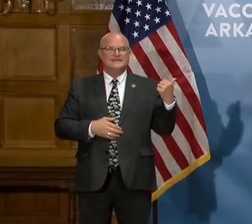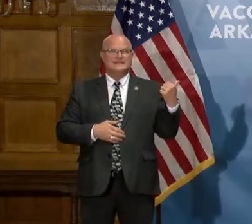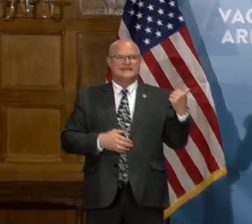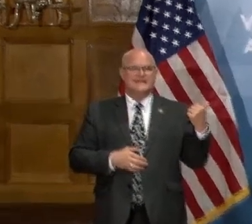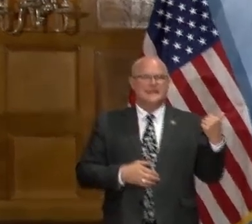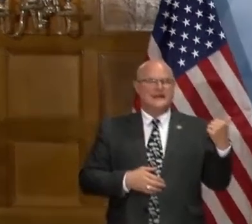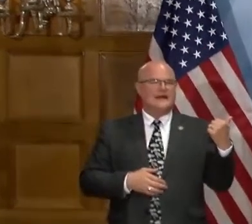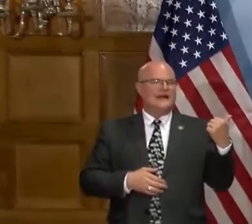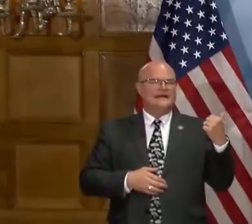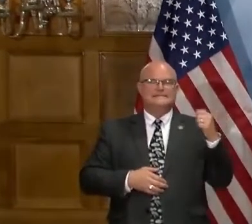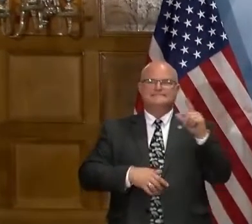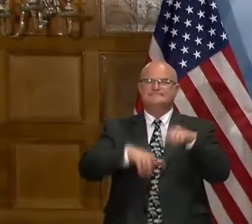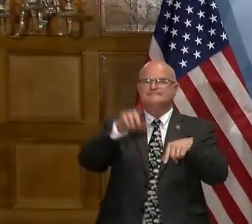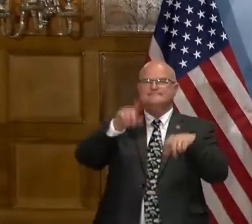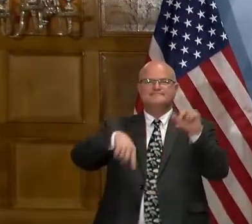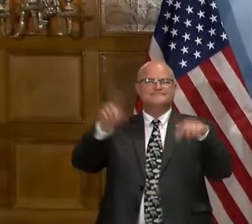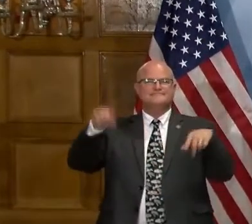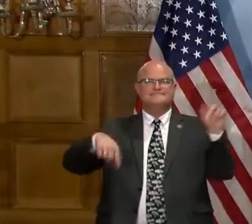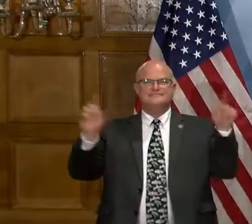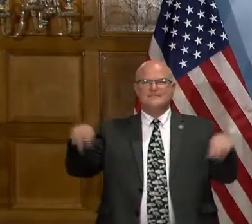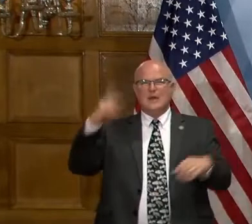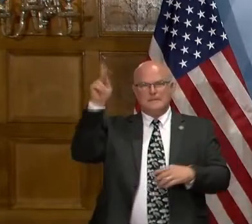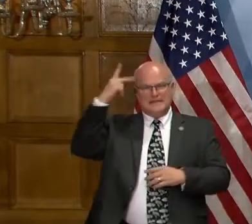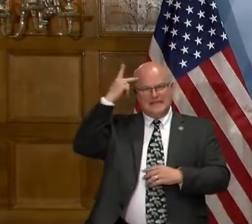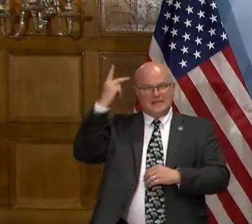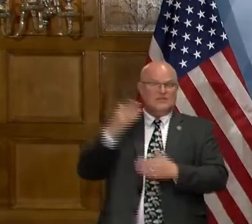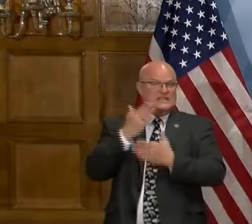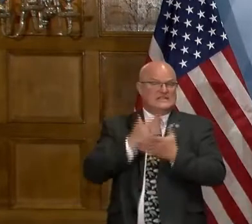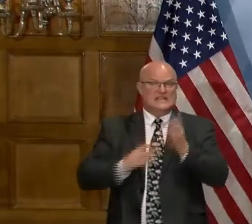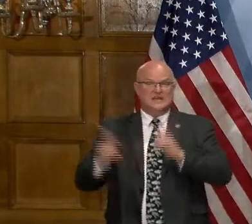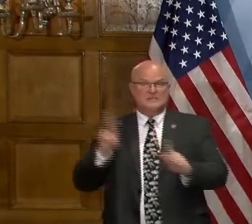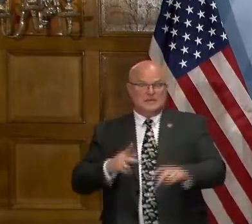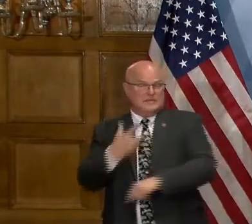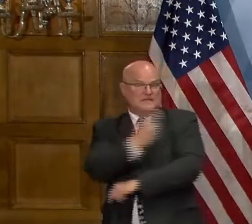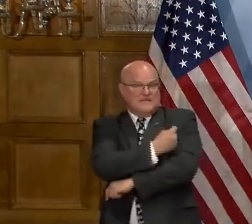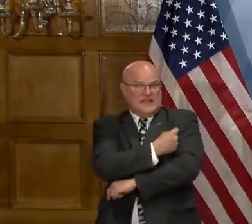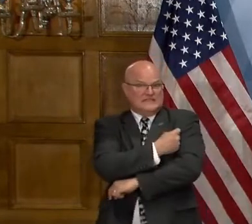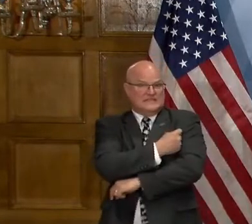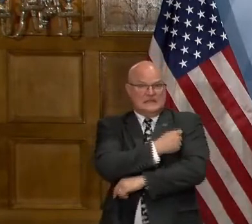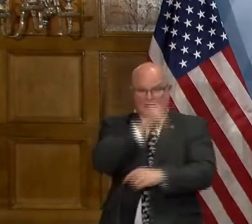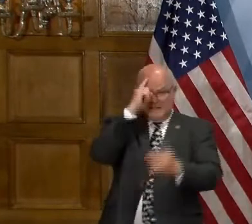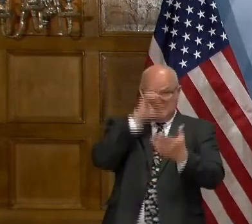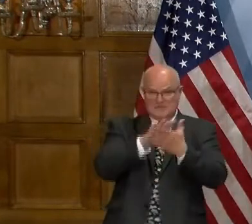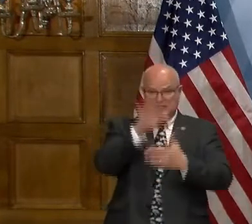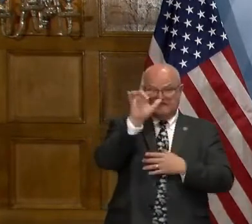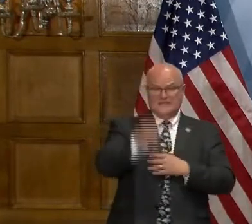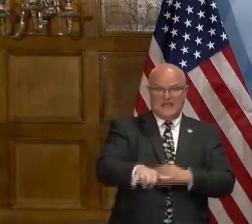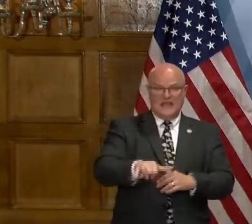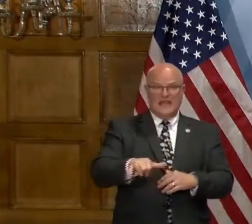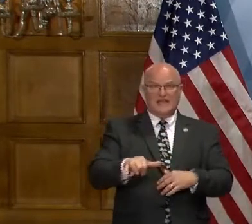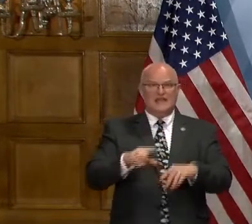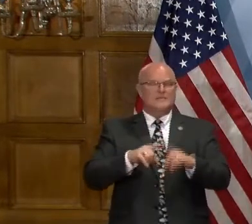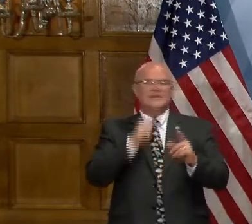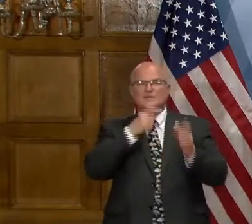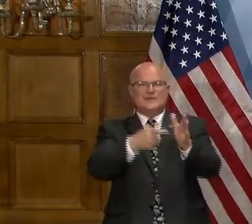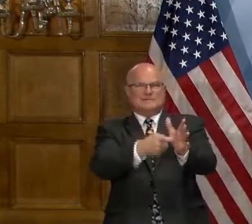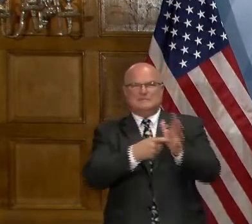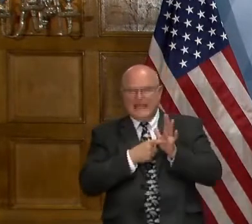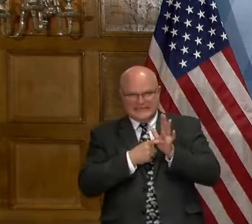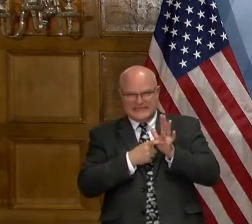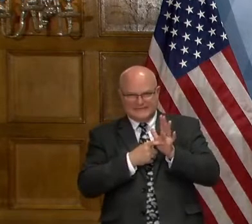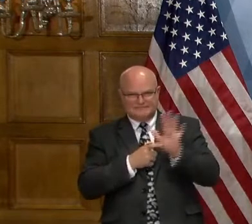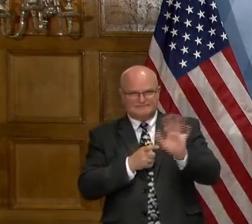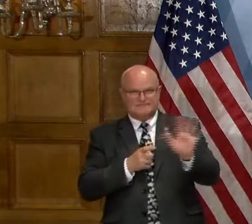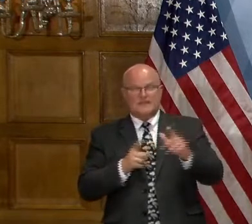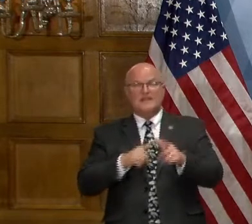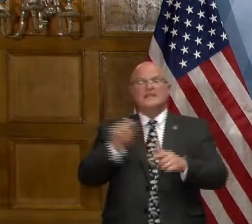It all varies on the political spectrum. I mean, some people get a vaccine, they believe in it, but they just don't want it mandated.